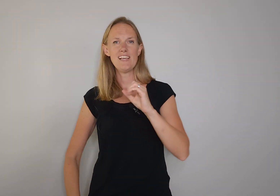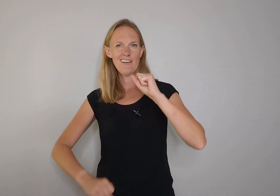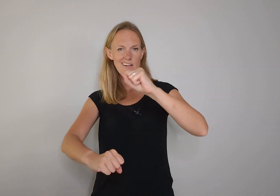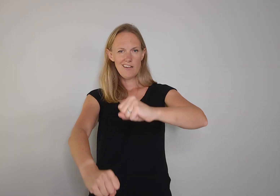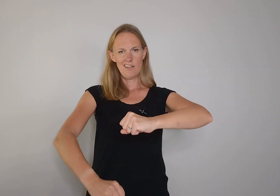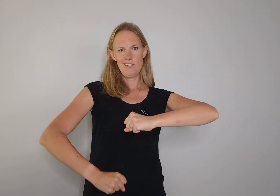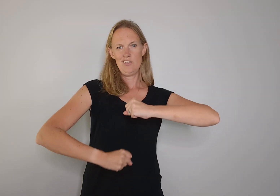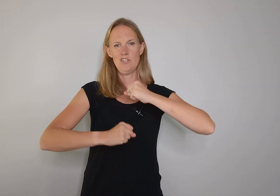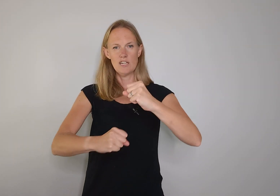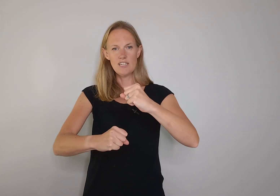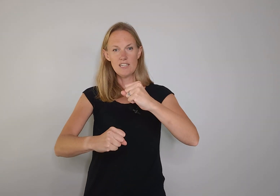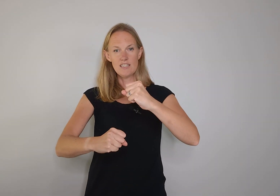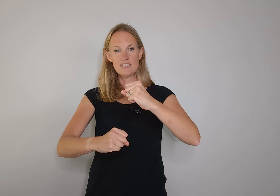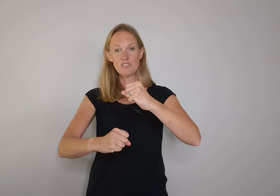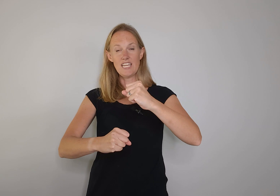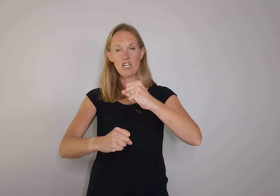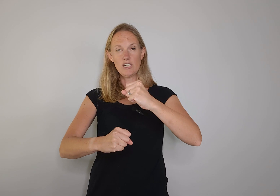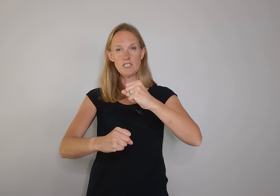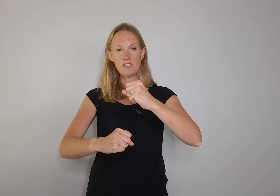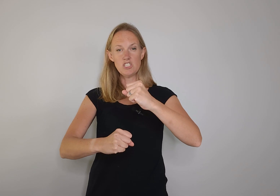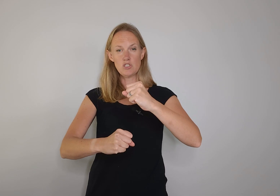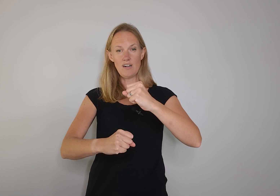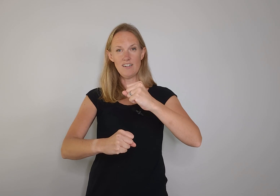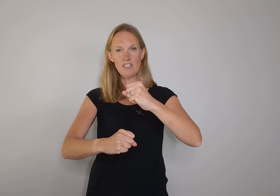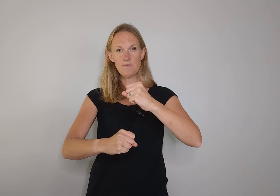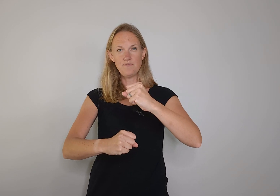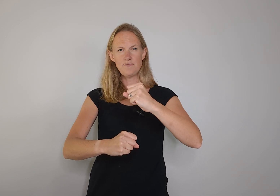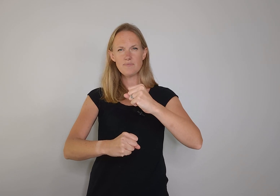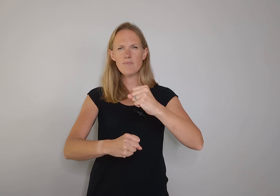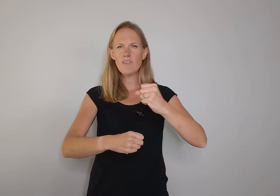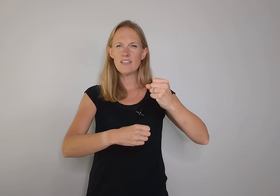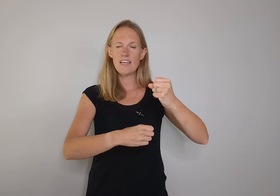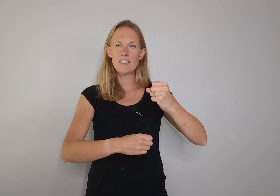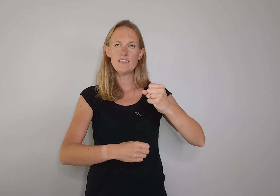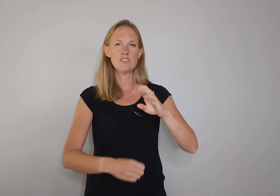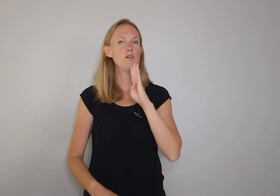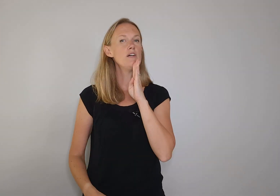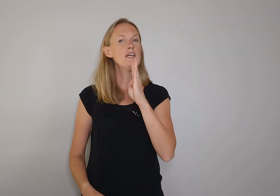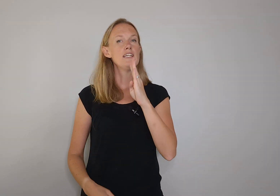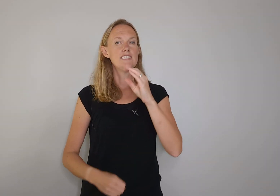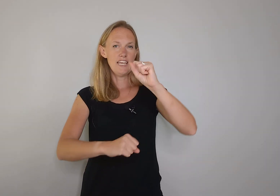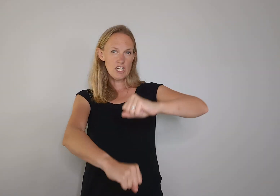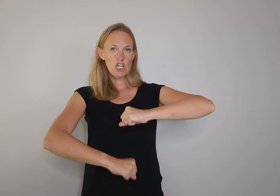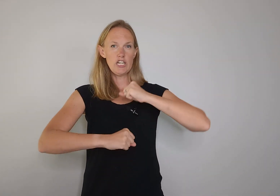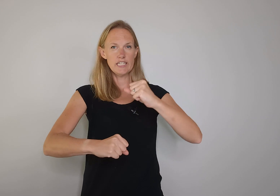B. So take courage, be strong. And then, so take